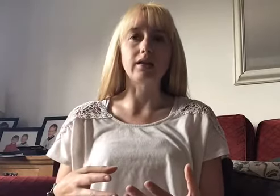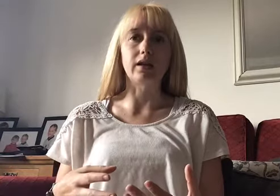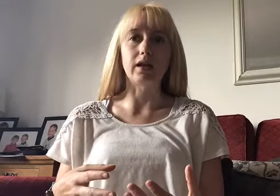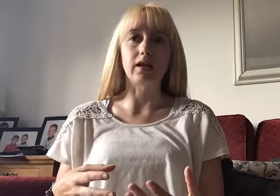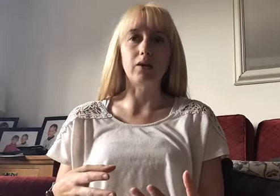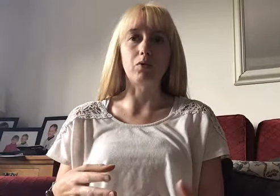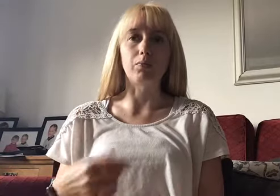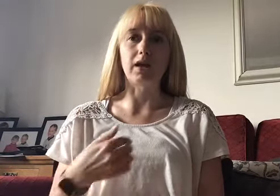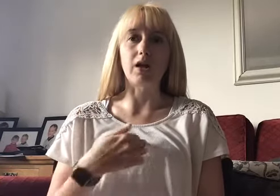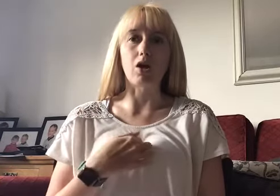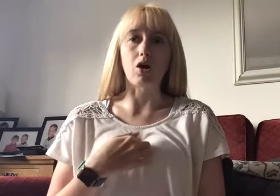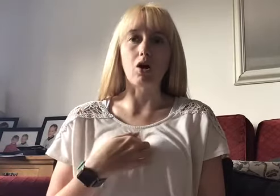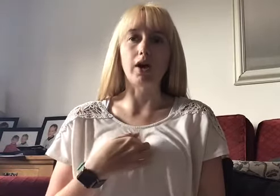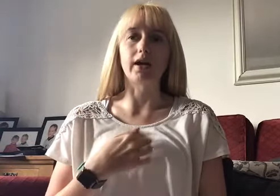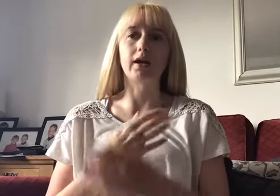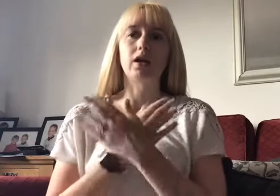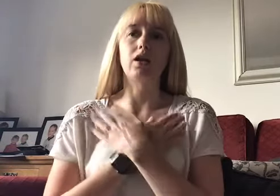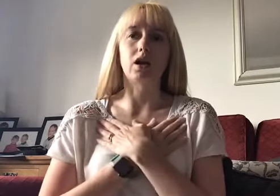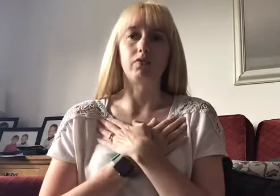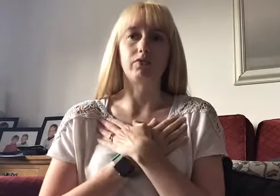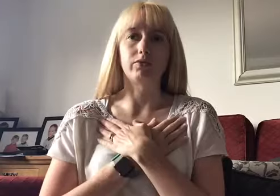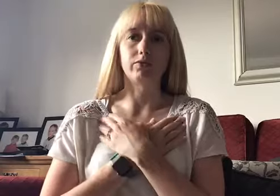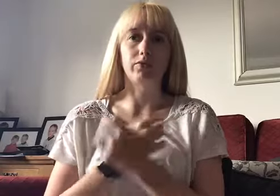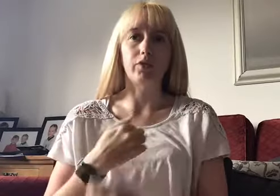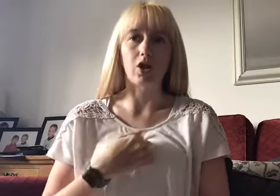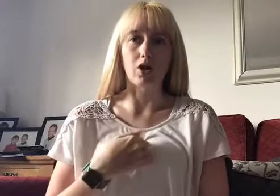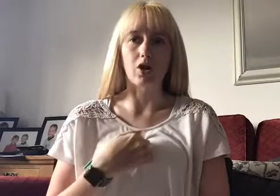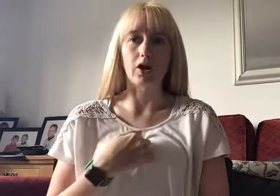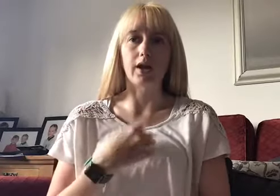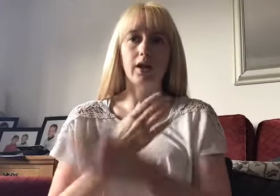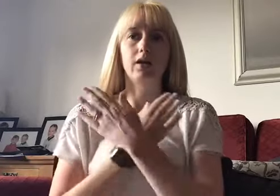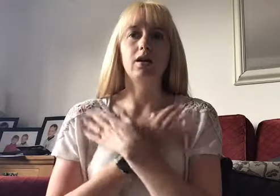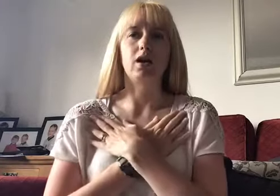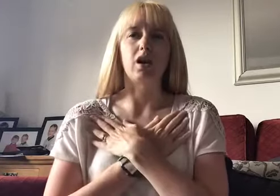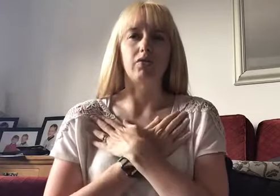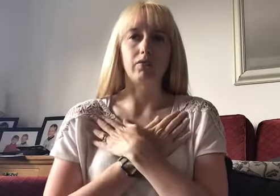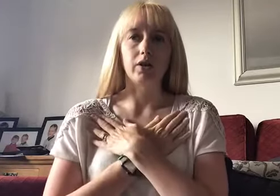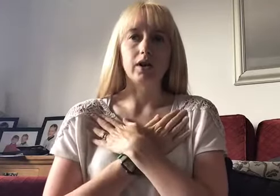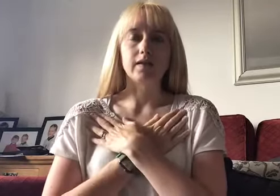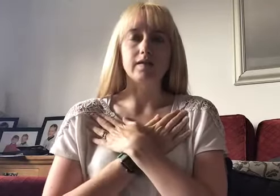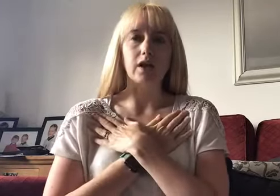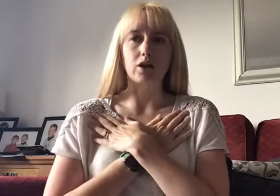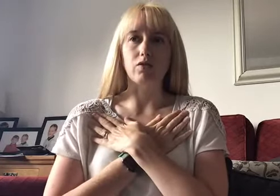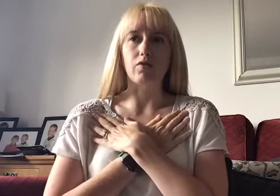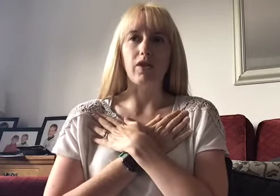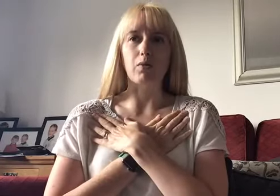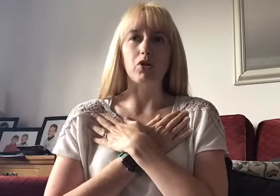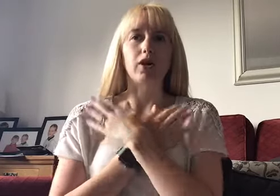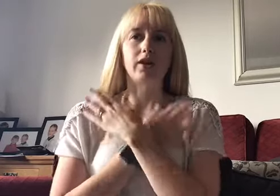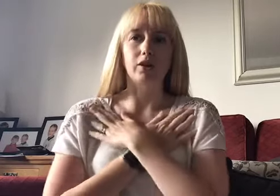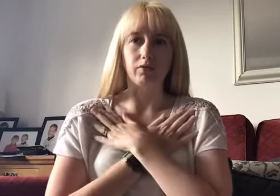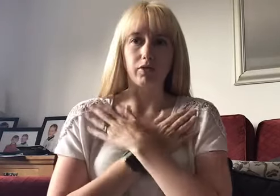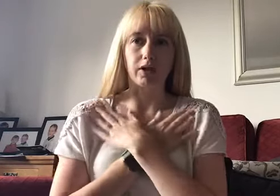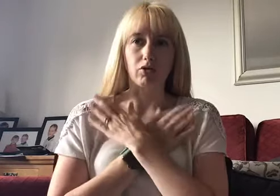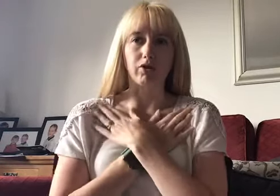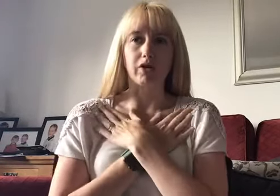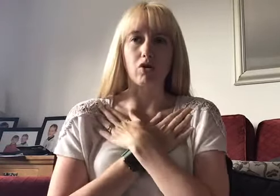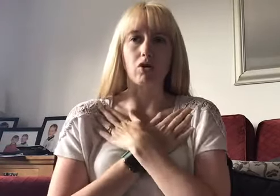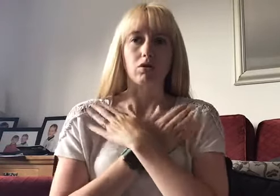then it would be I love. I love. So for that one, I think of like crossing your heart. When